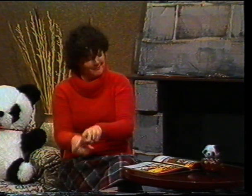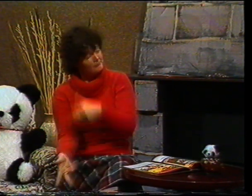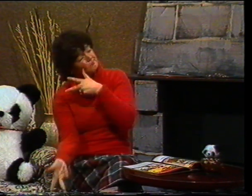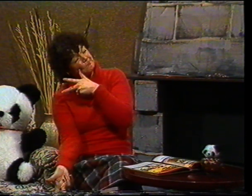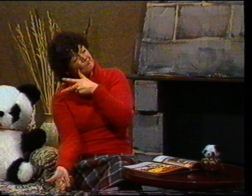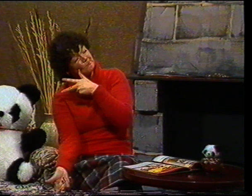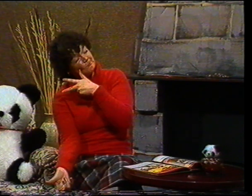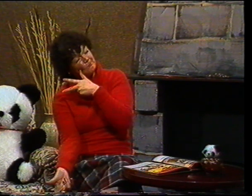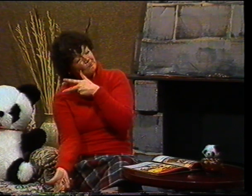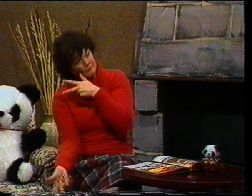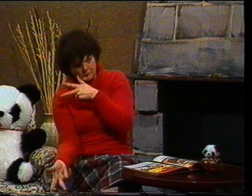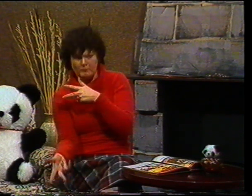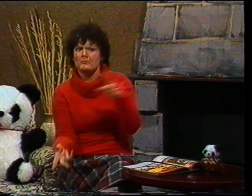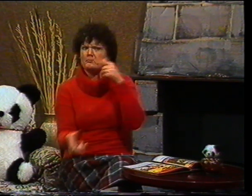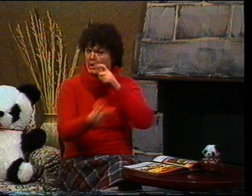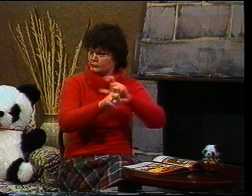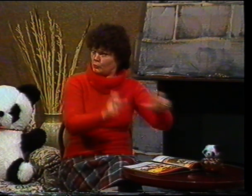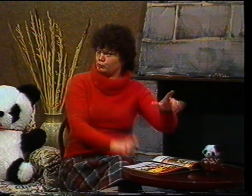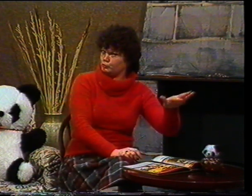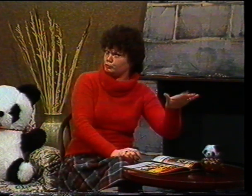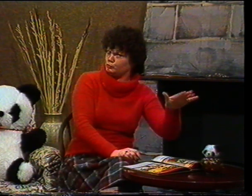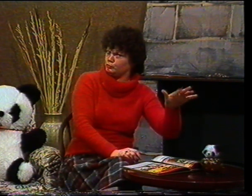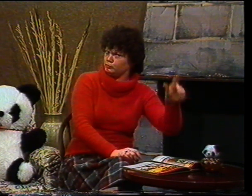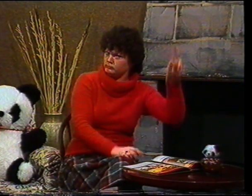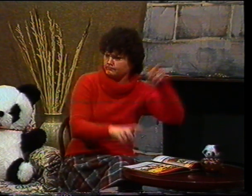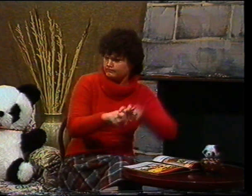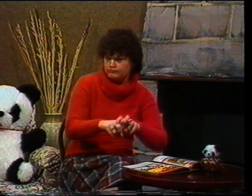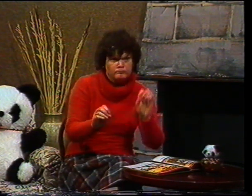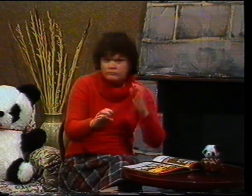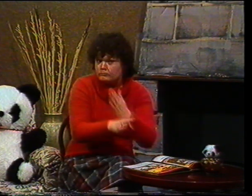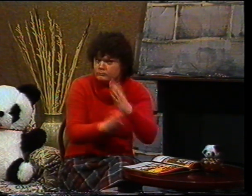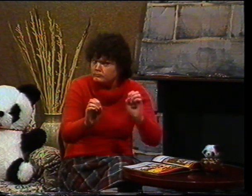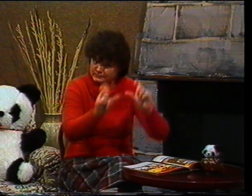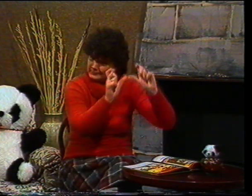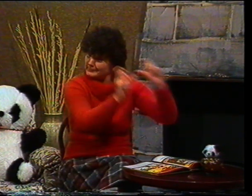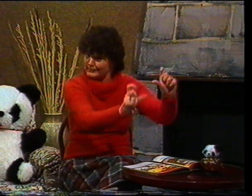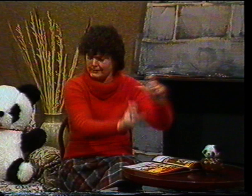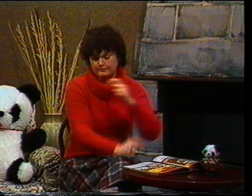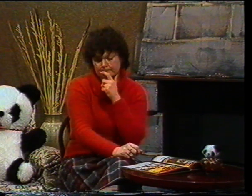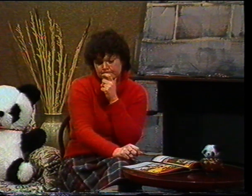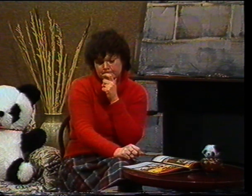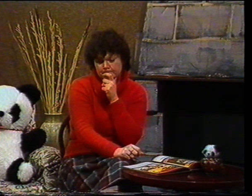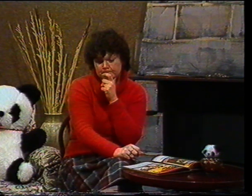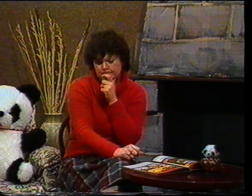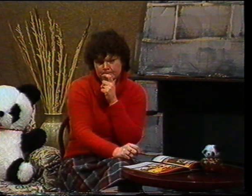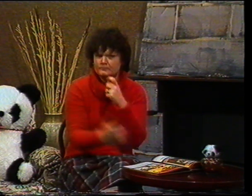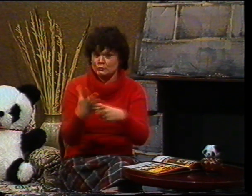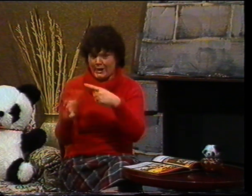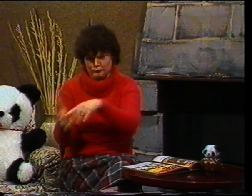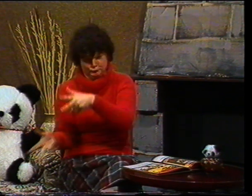same throughout the house. The man was still sitting up there, not working, sitting and